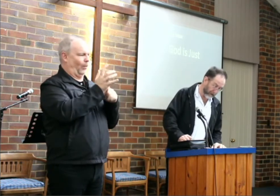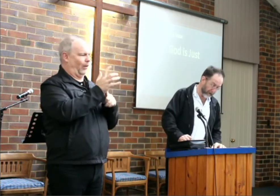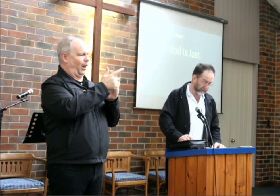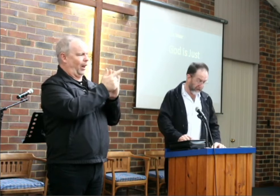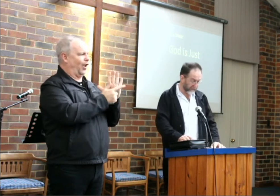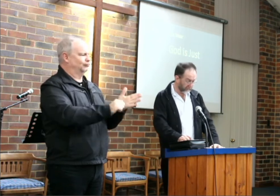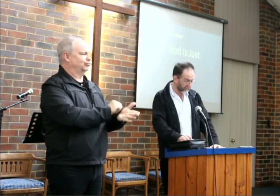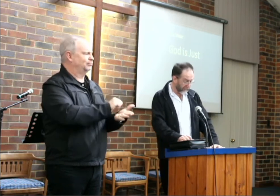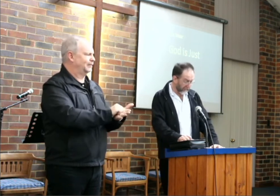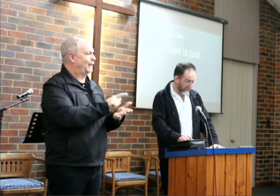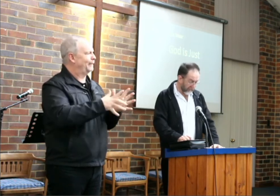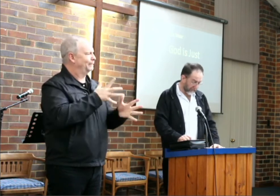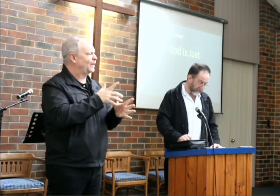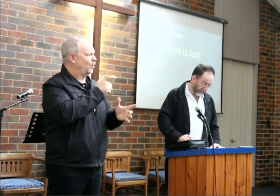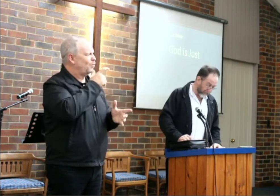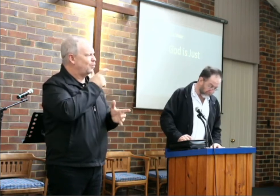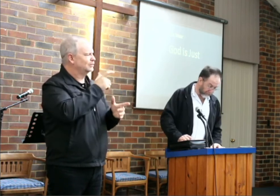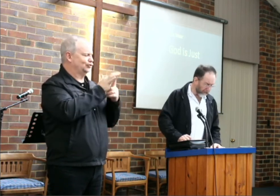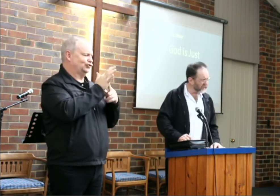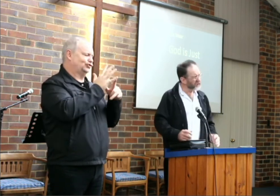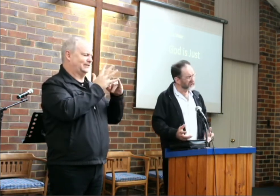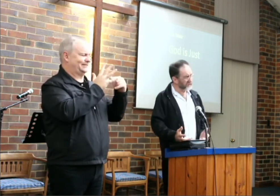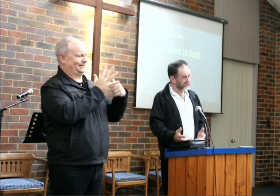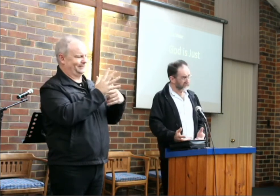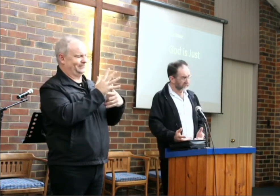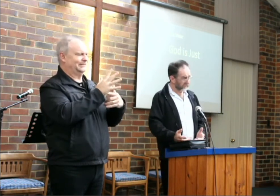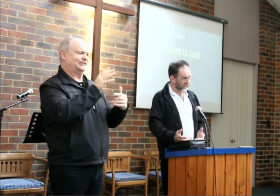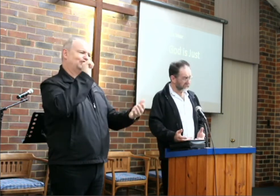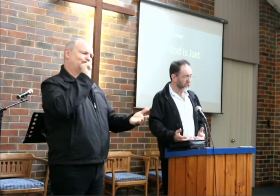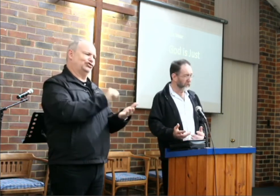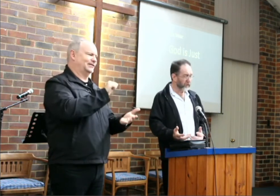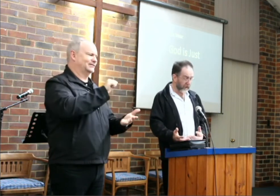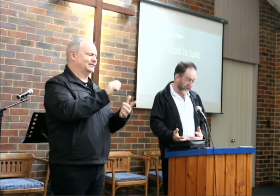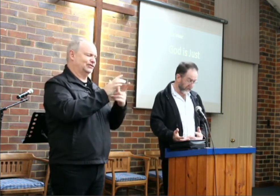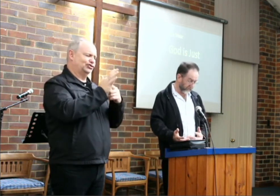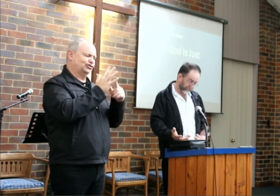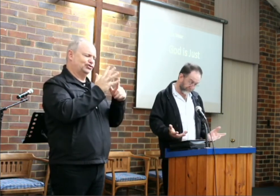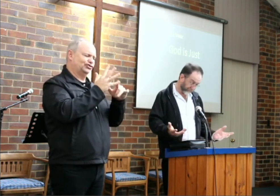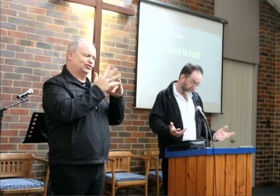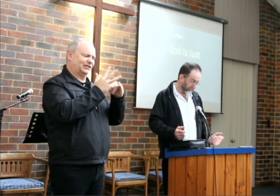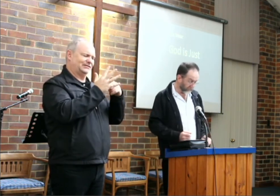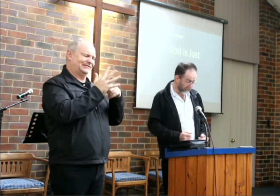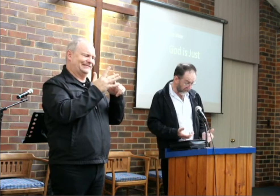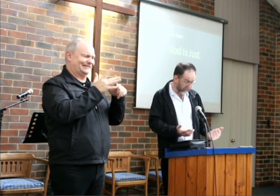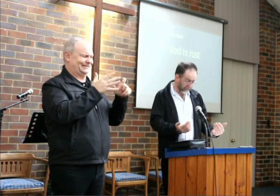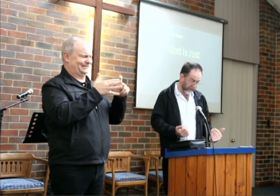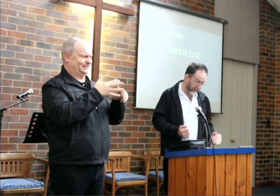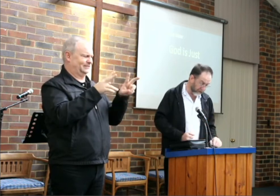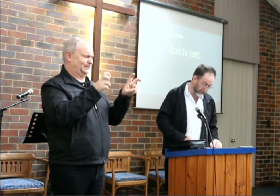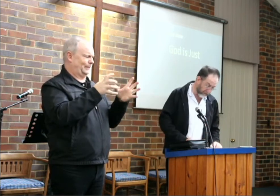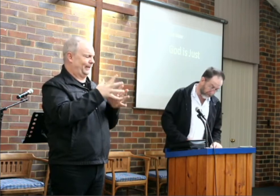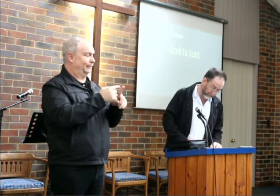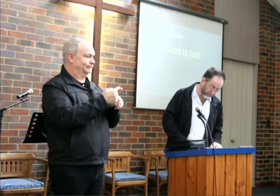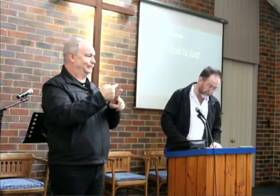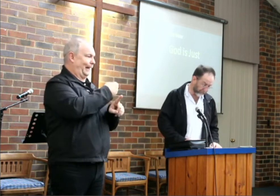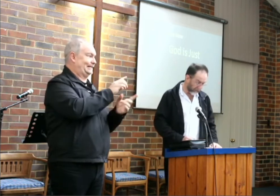of the meaning of just. This is the one. And justice, the word justice. Again, back to the